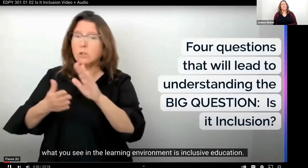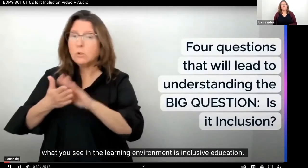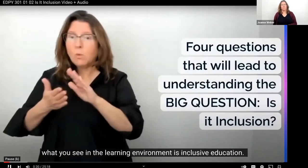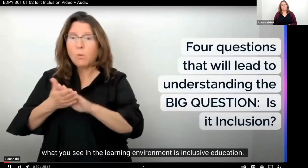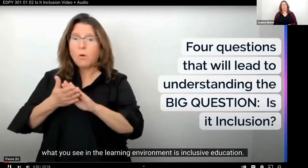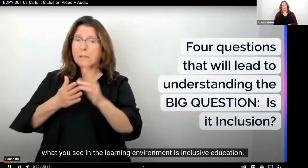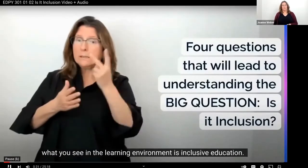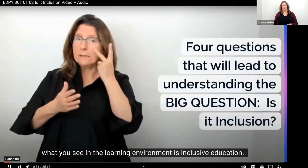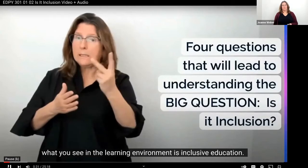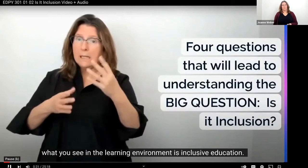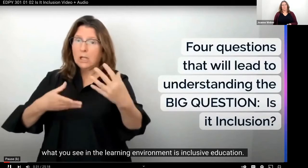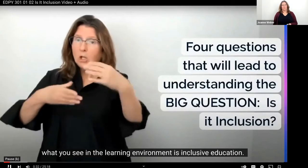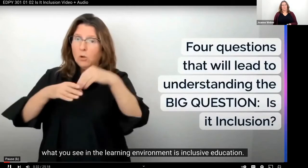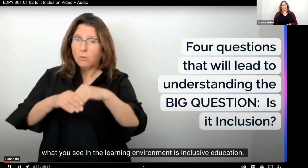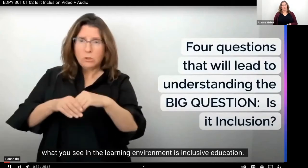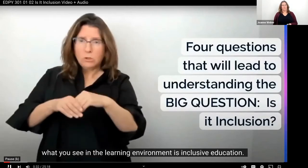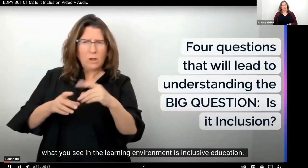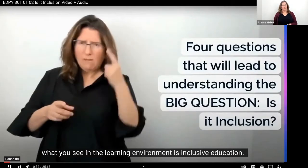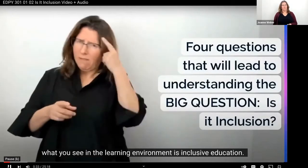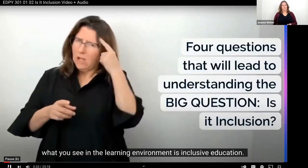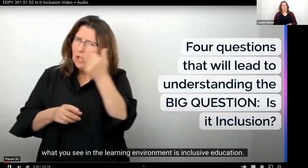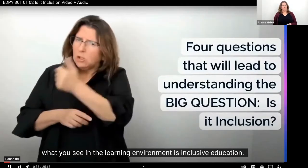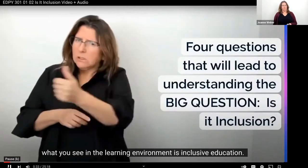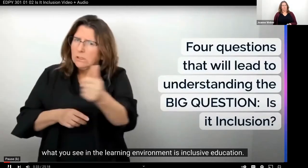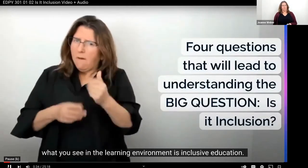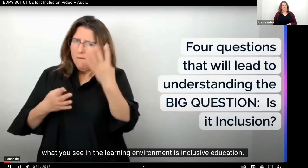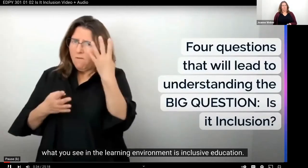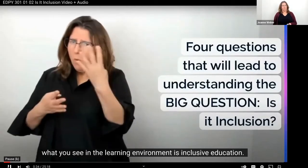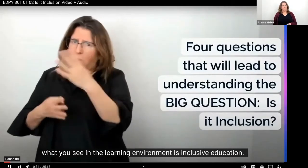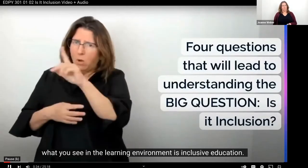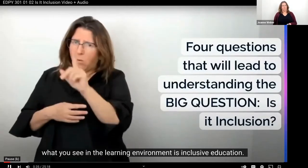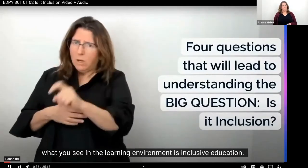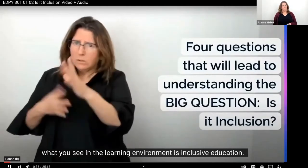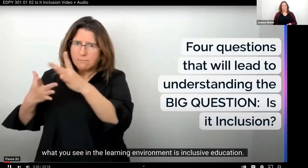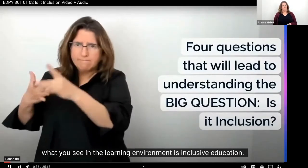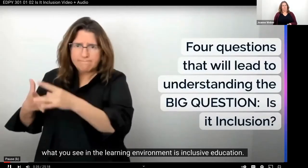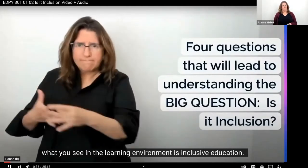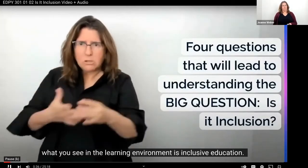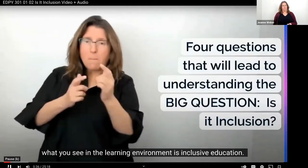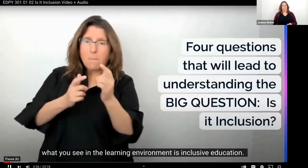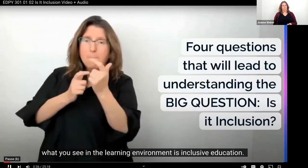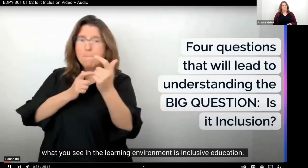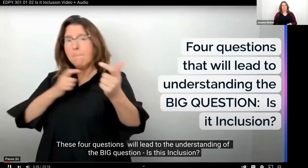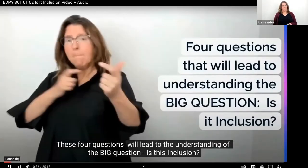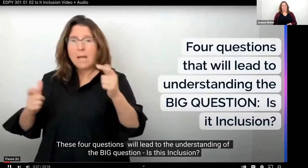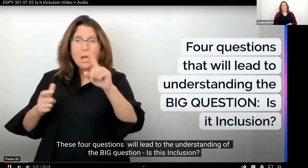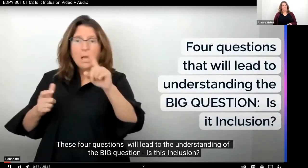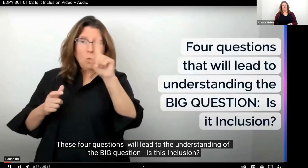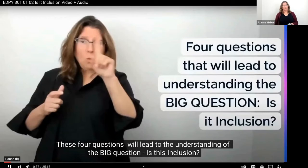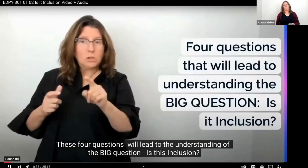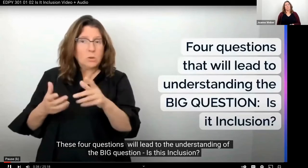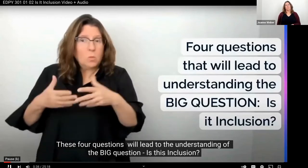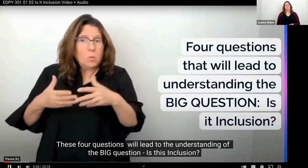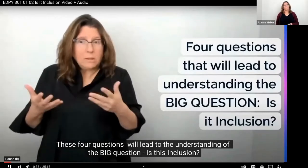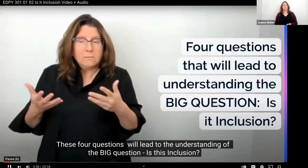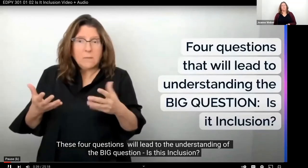what you see in the learning environment is inclusive education. These 4 questions will lead to